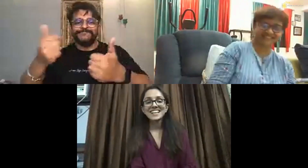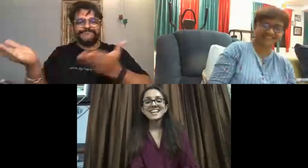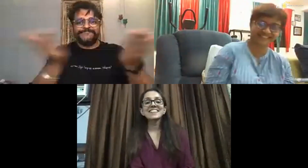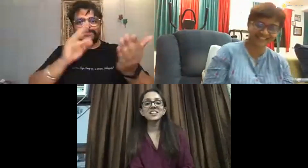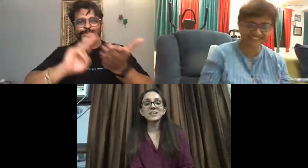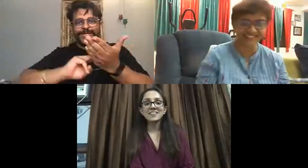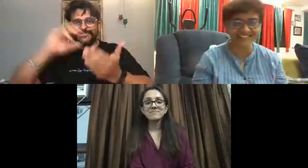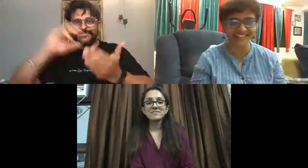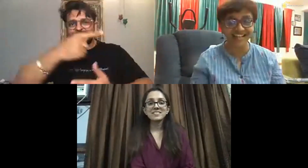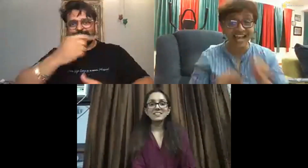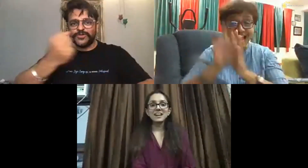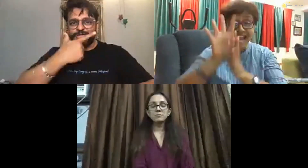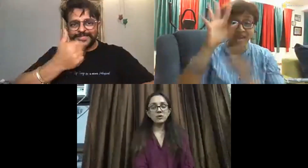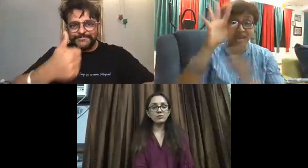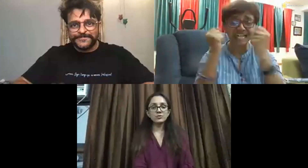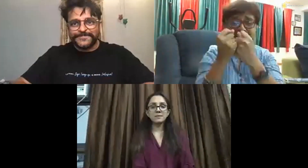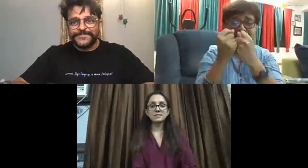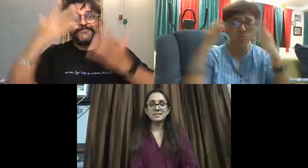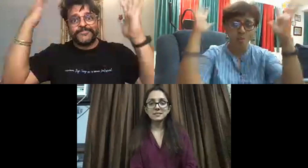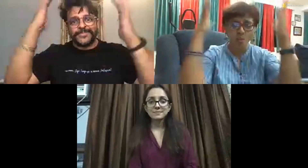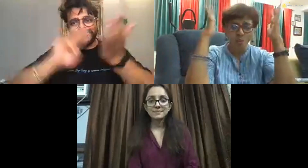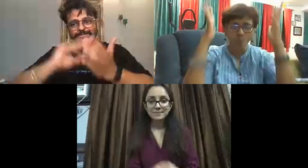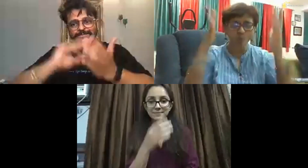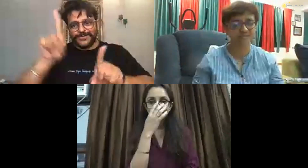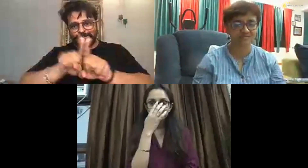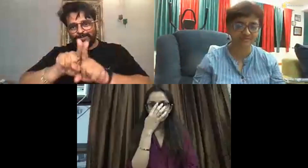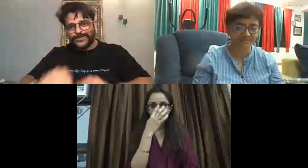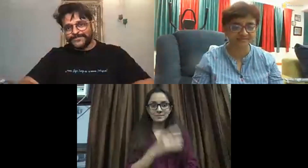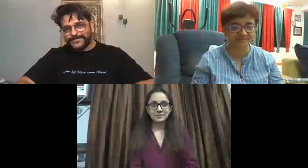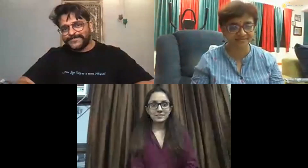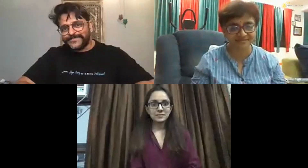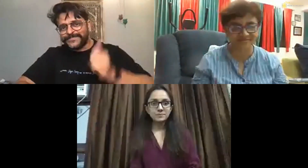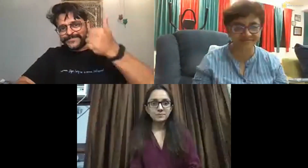Great. Thank you again. Over to the MCs.